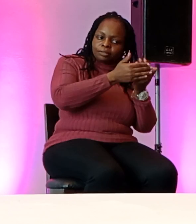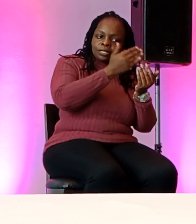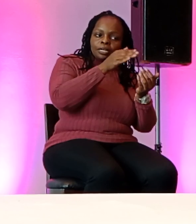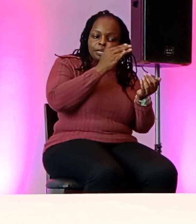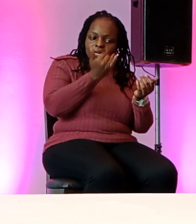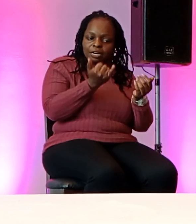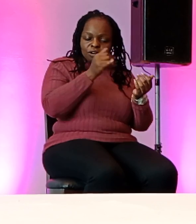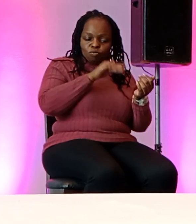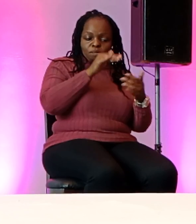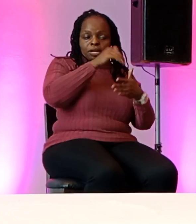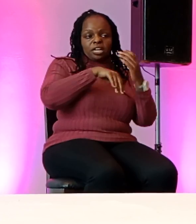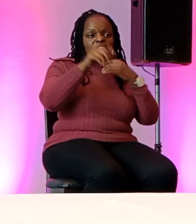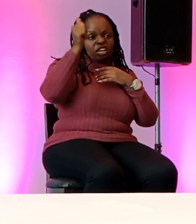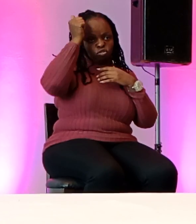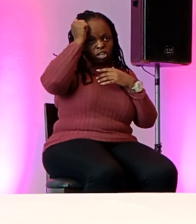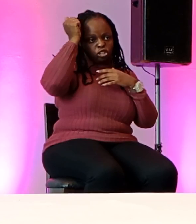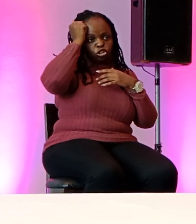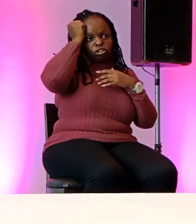in education.